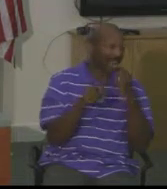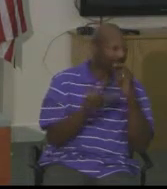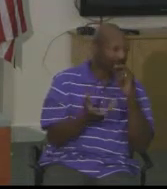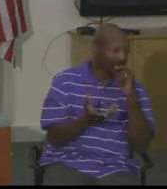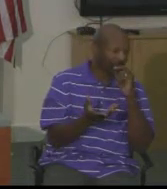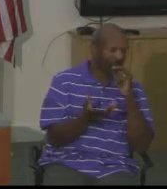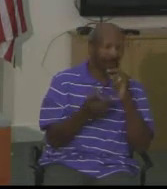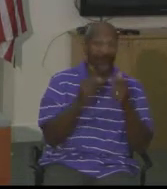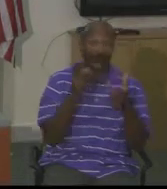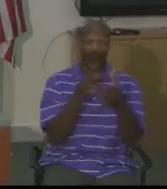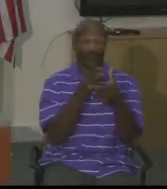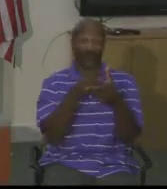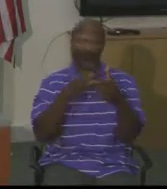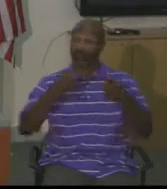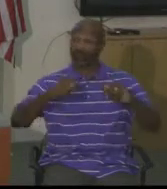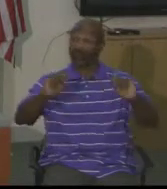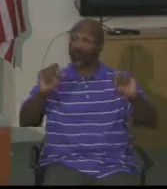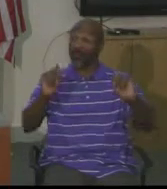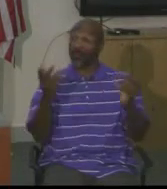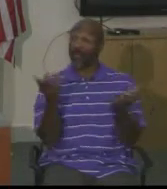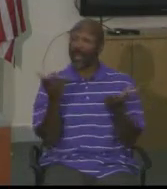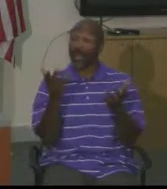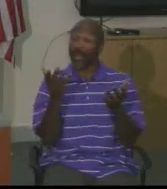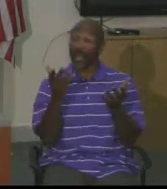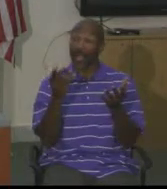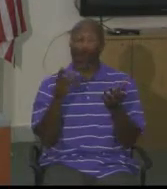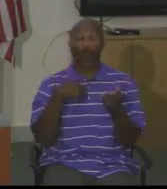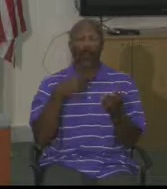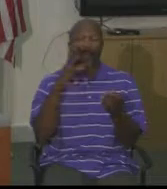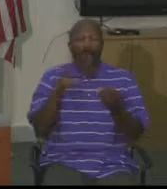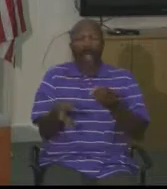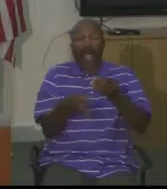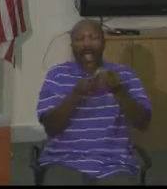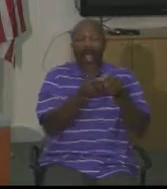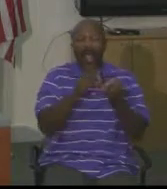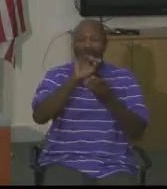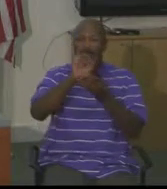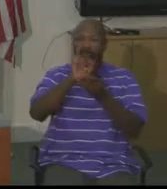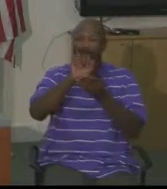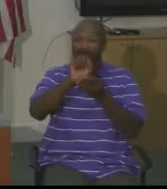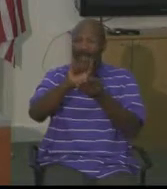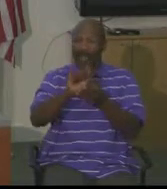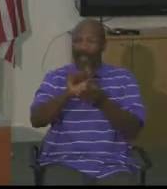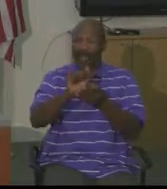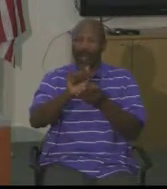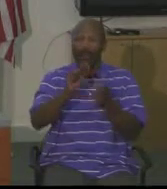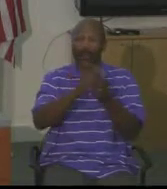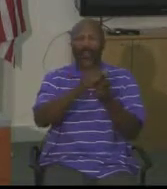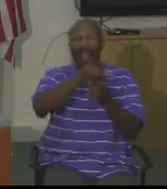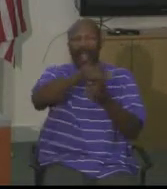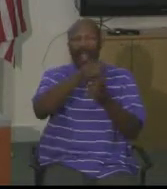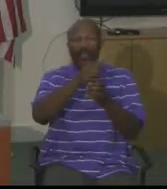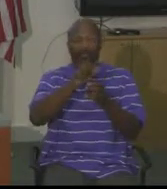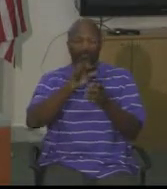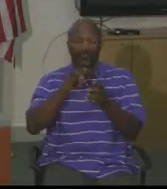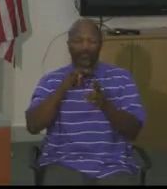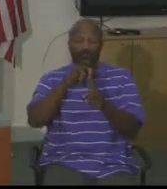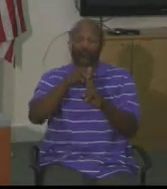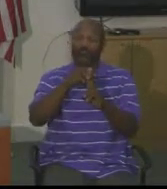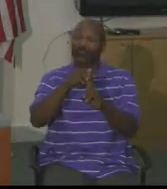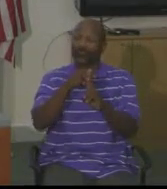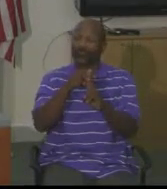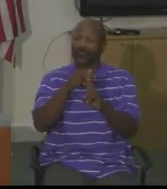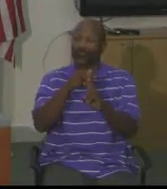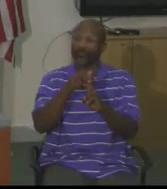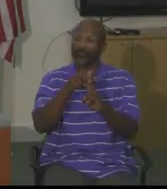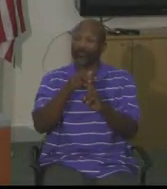The first attempt at a faster bus was to supplement the ISA with another connector